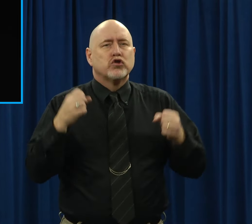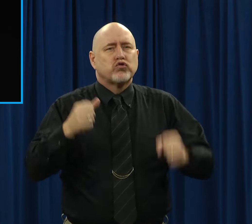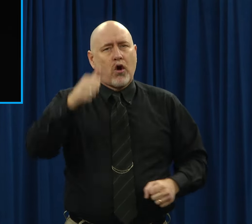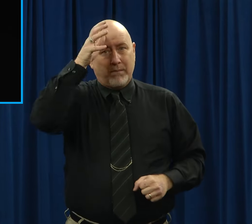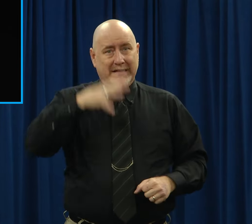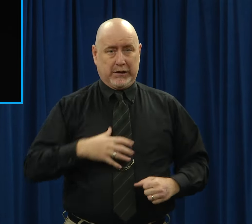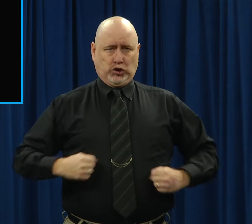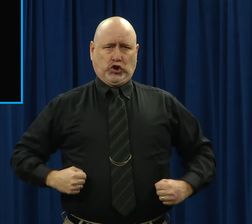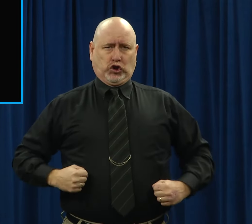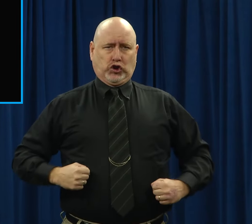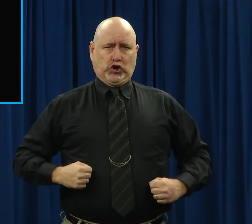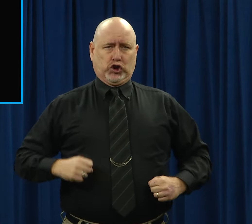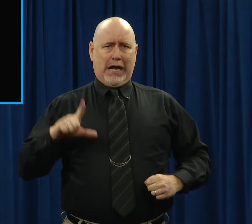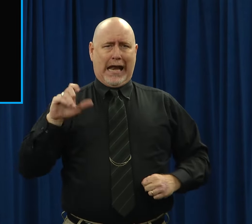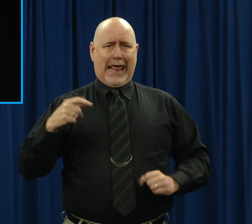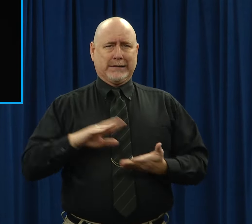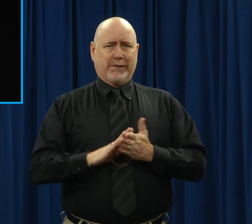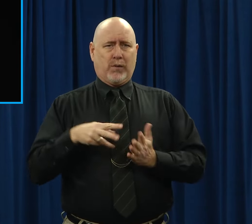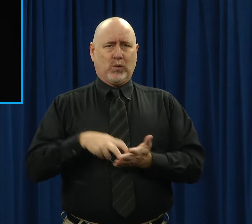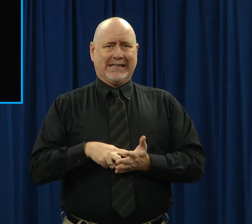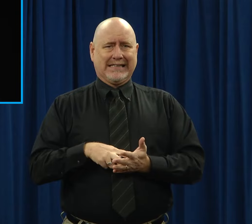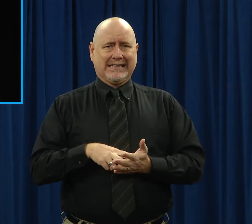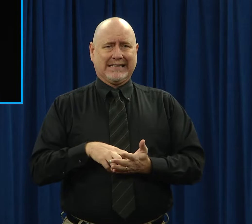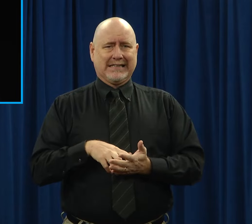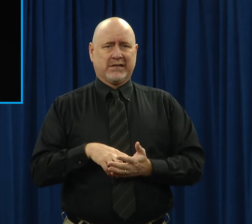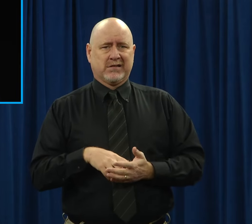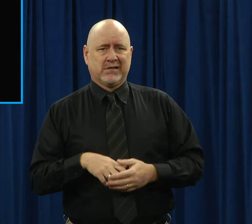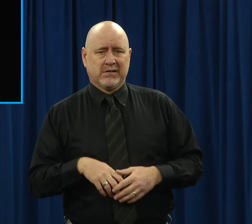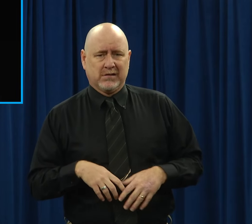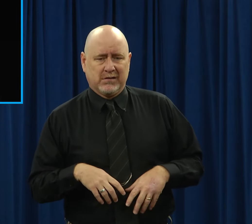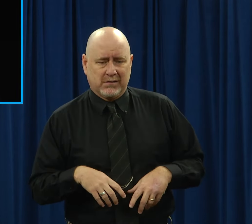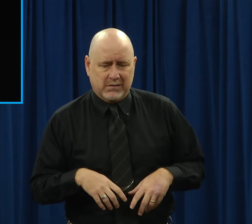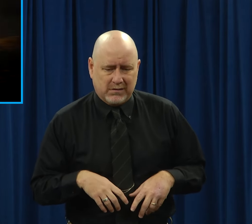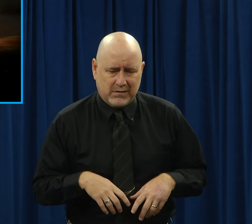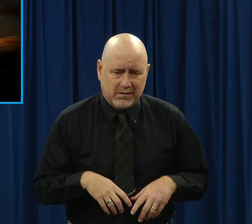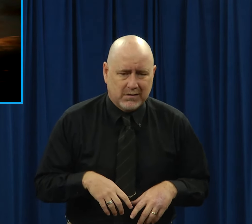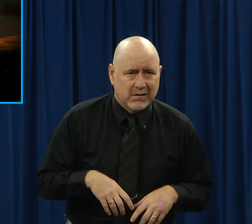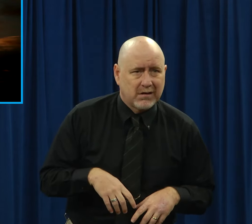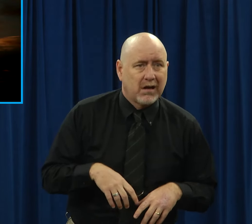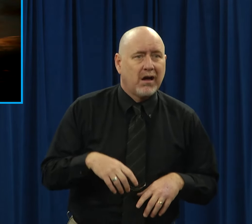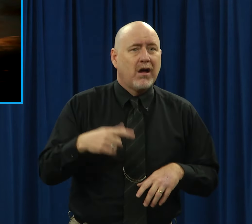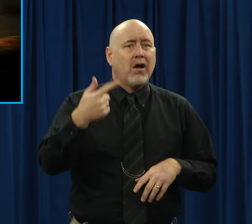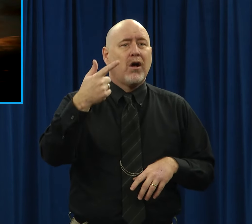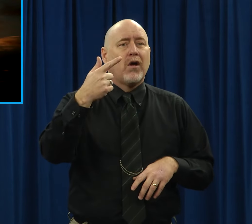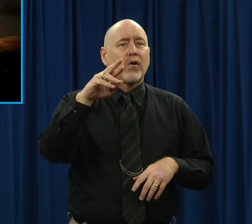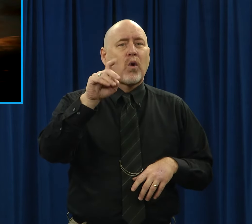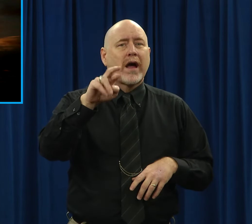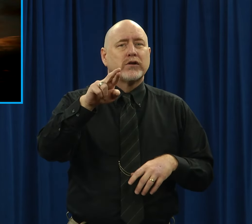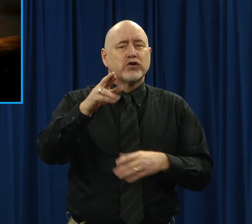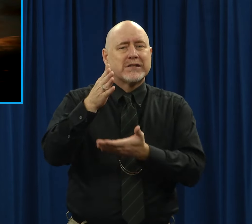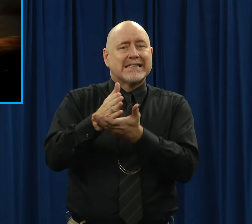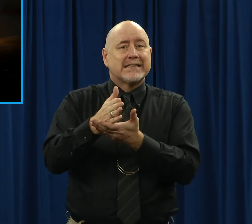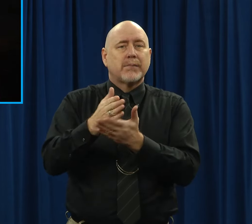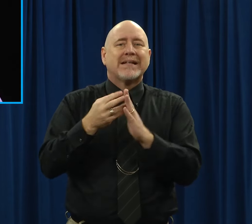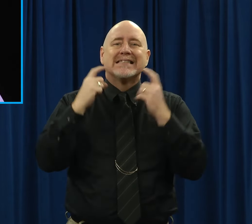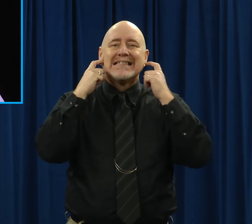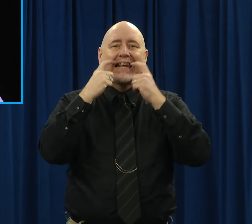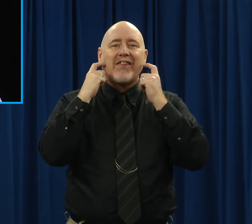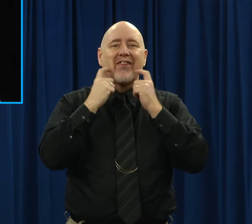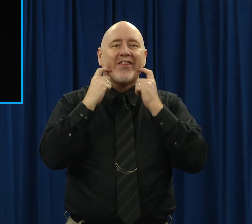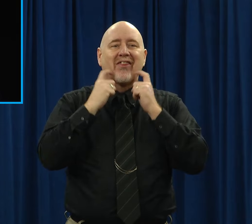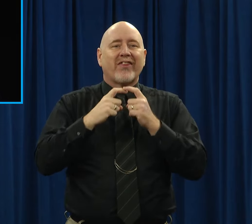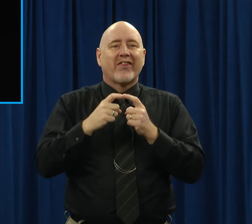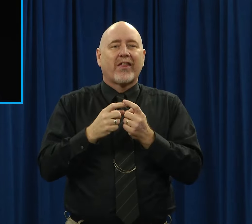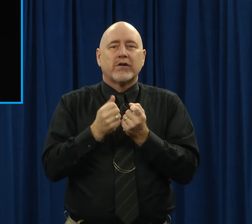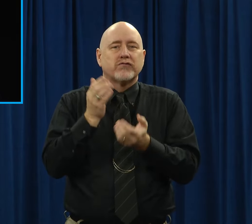strong men bow down. That is, your legs get weak. You fall. He says, when the grinders cease because they are few, you lose